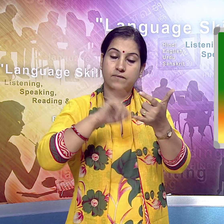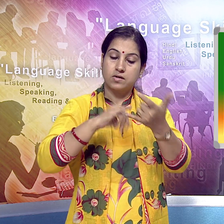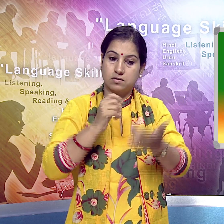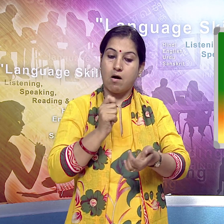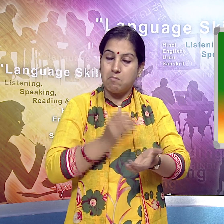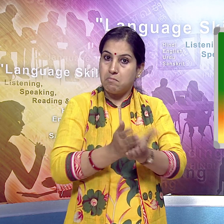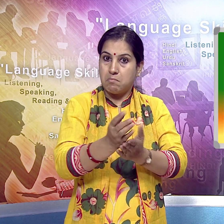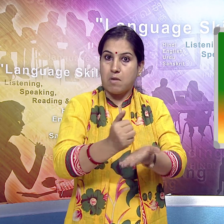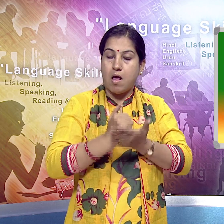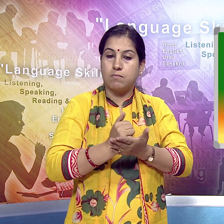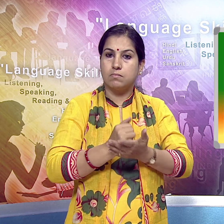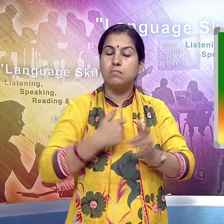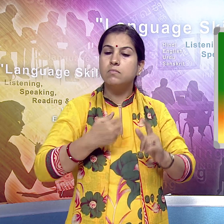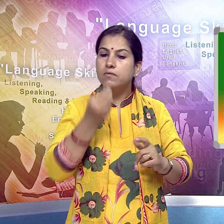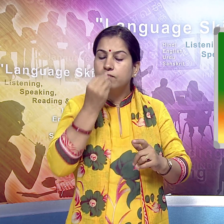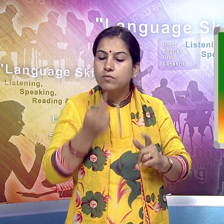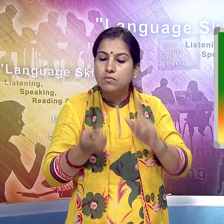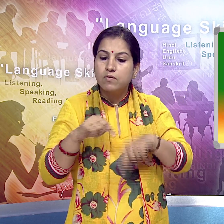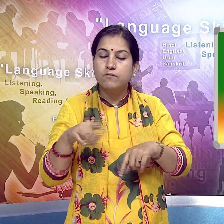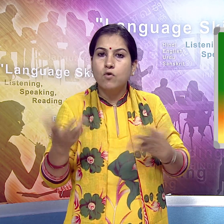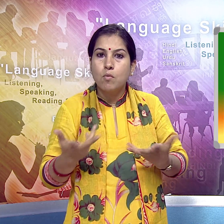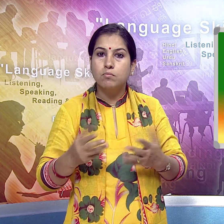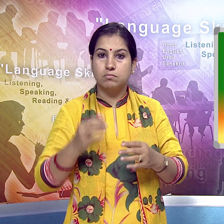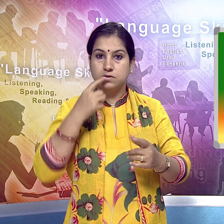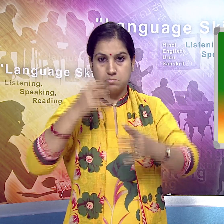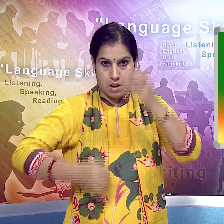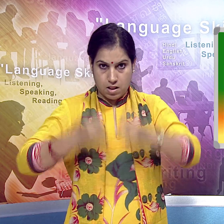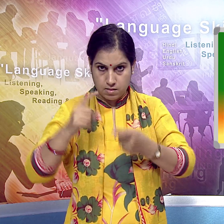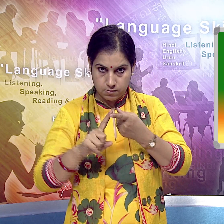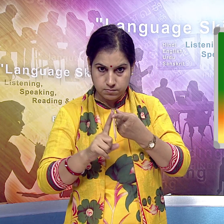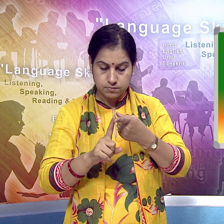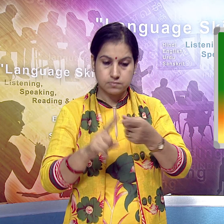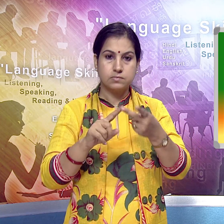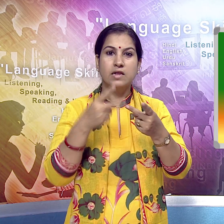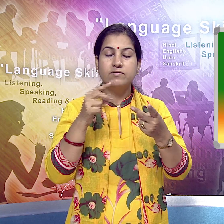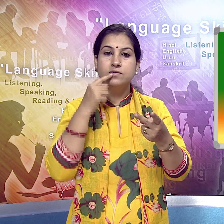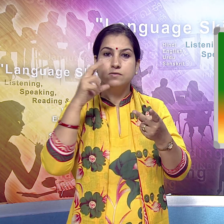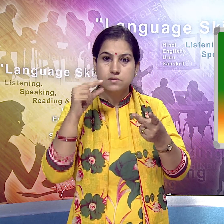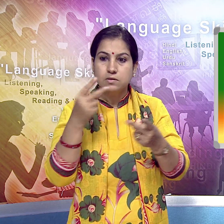We get calcium from milk, milk products,